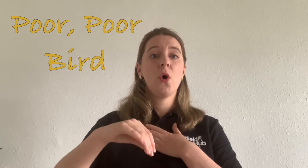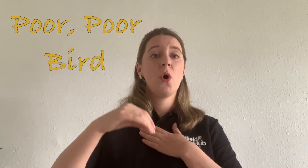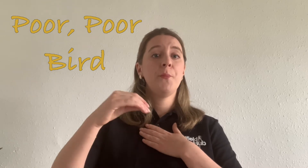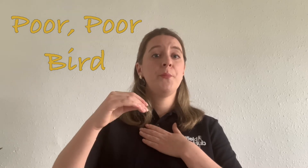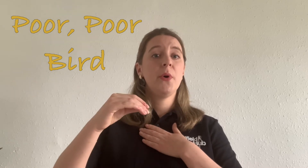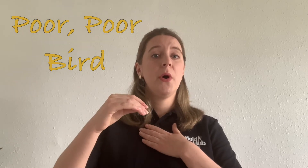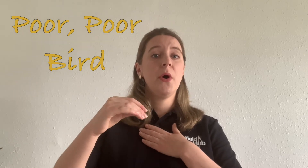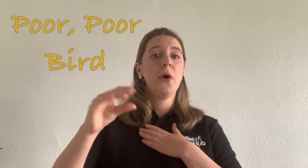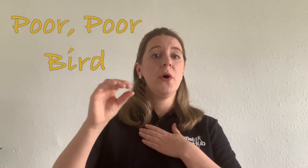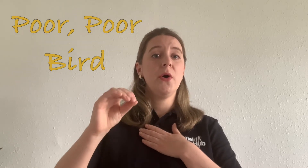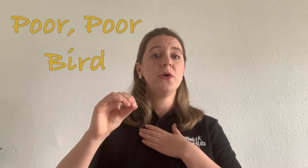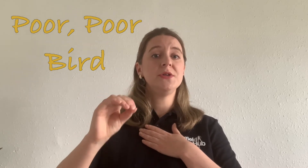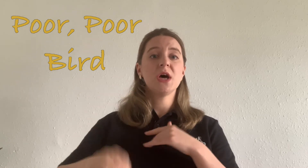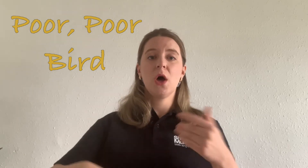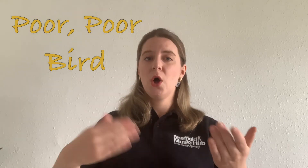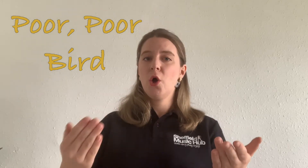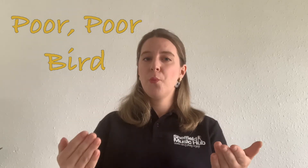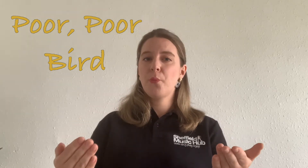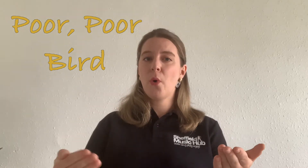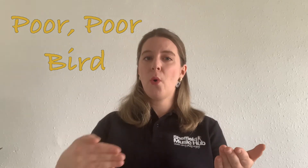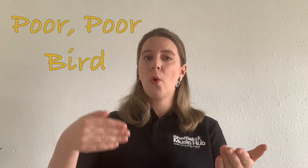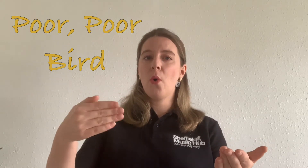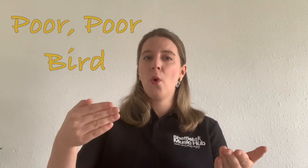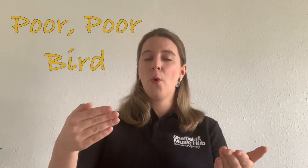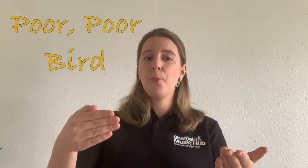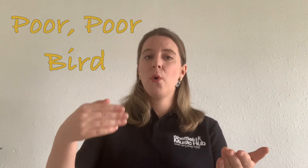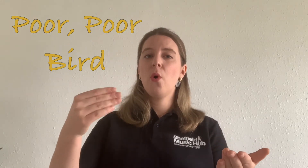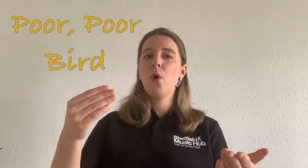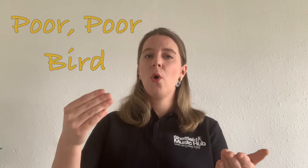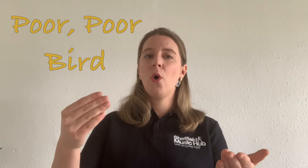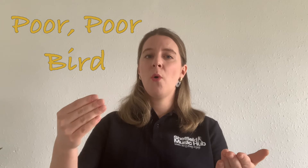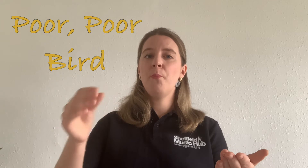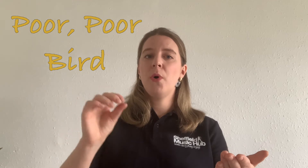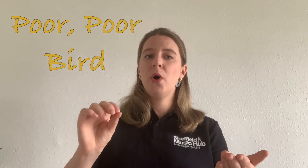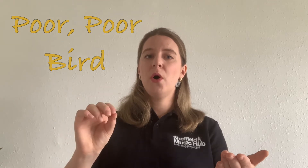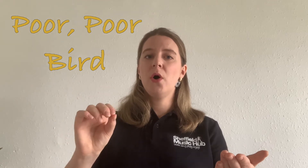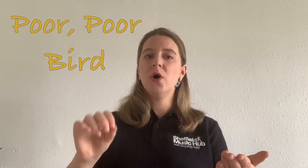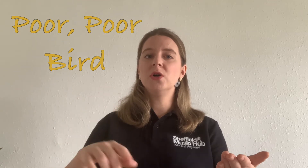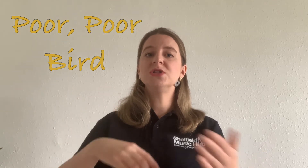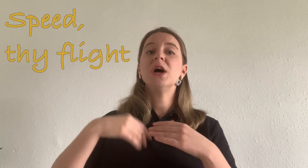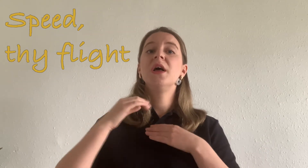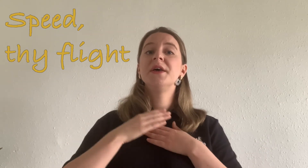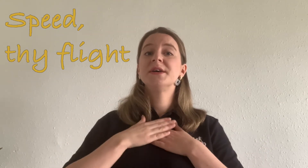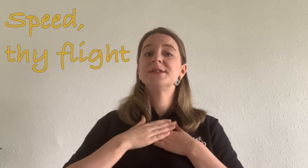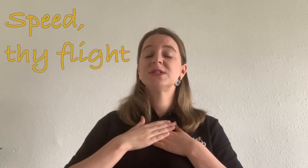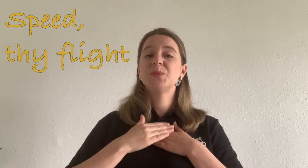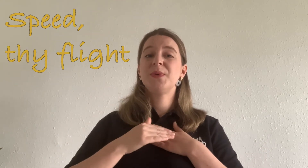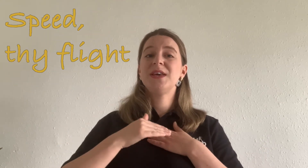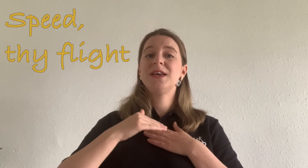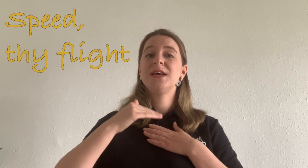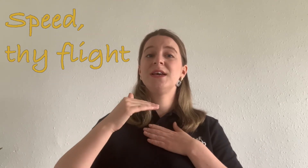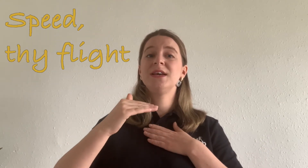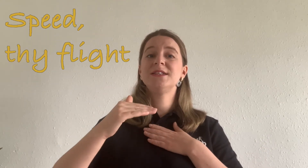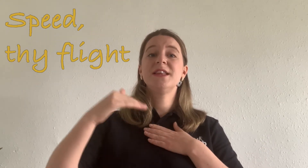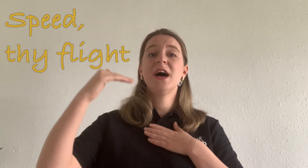poor bird, poor, poor bird, speed